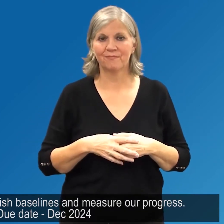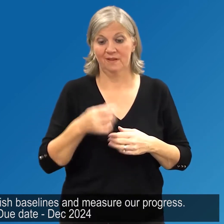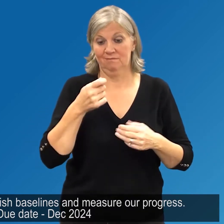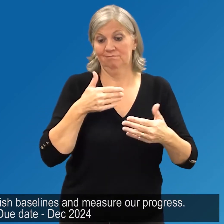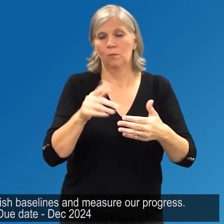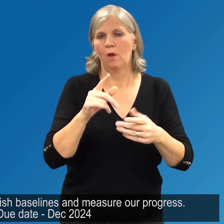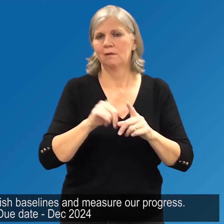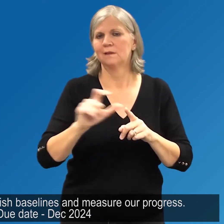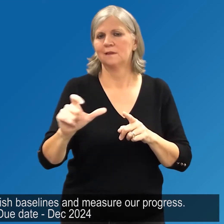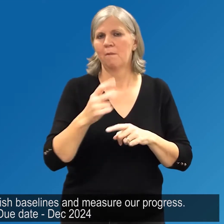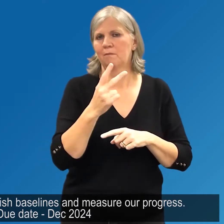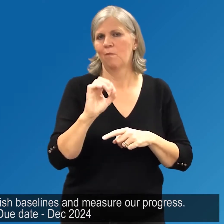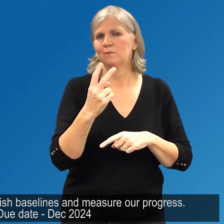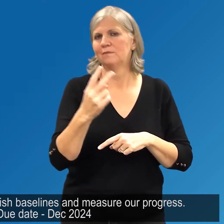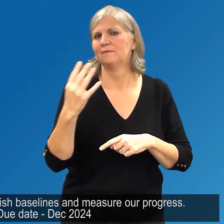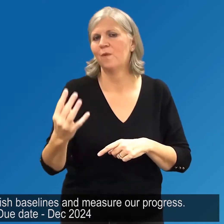Due date, December 2024.